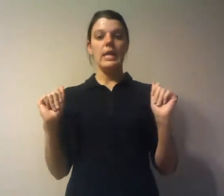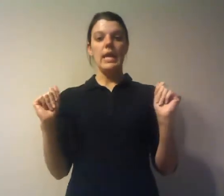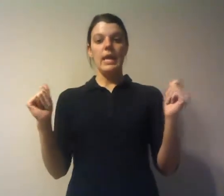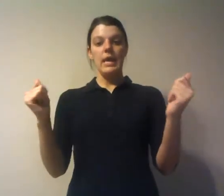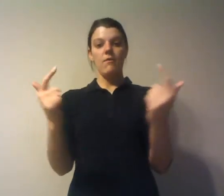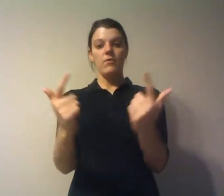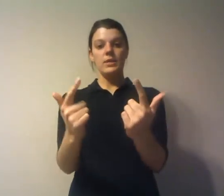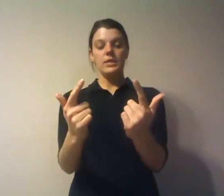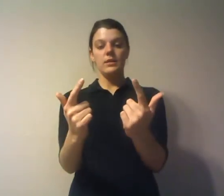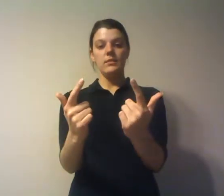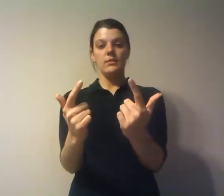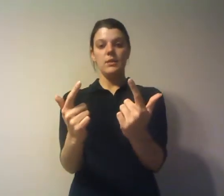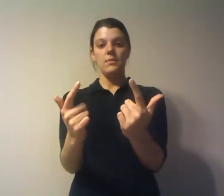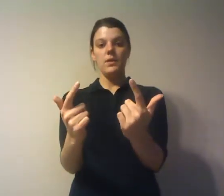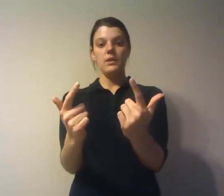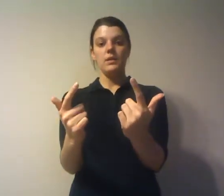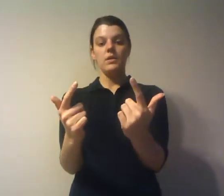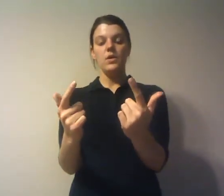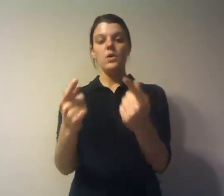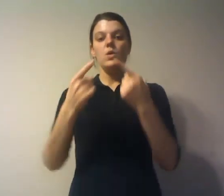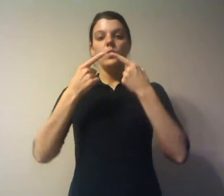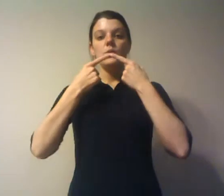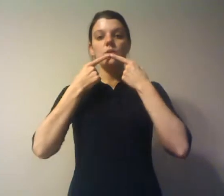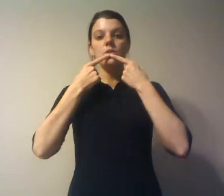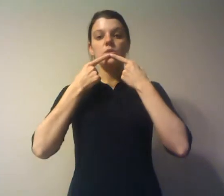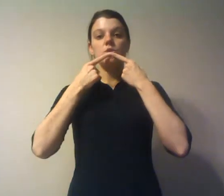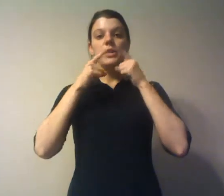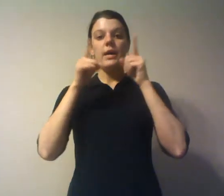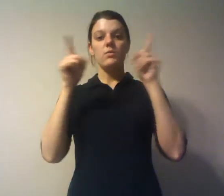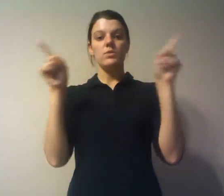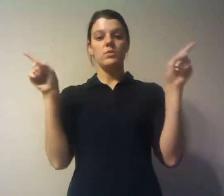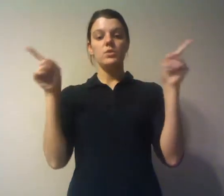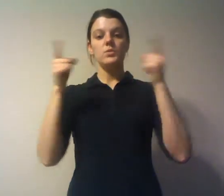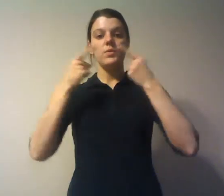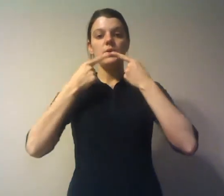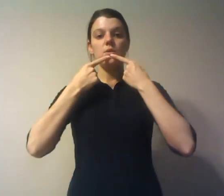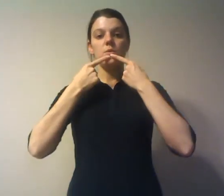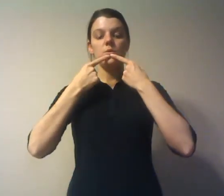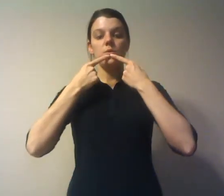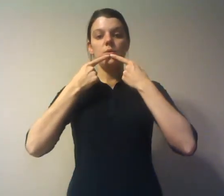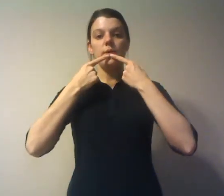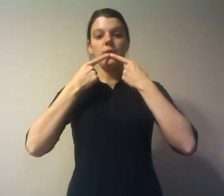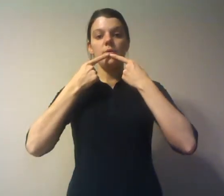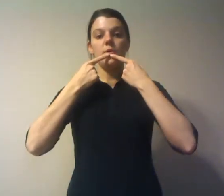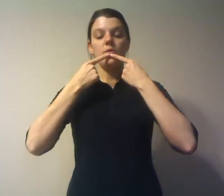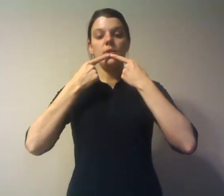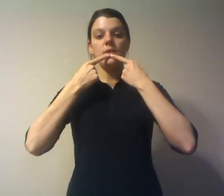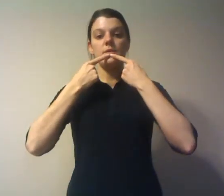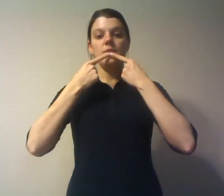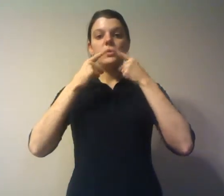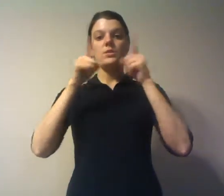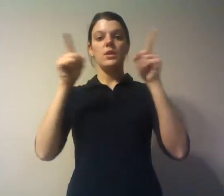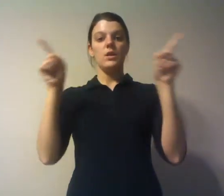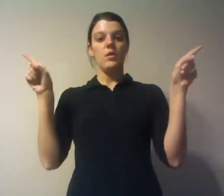And every tongue, same thing, will shout. You just point to your mouth with both index fingers and go